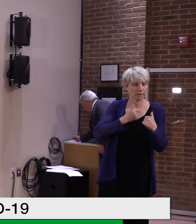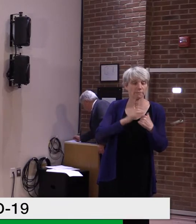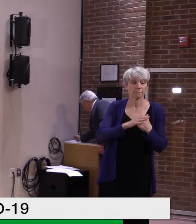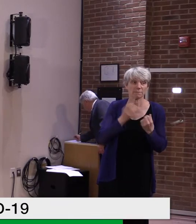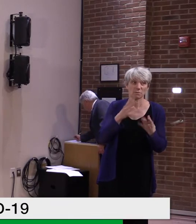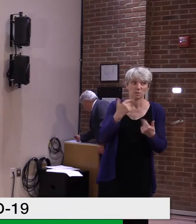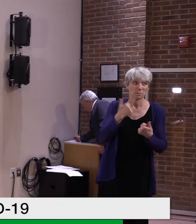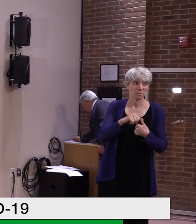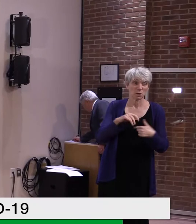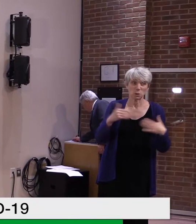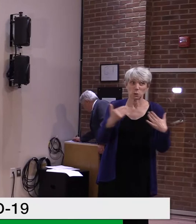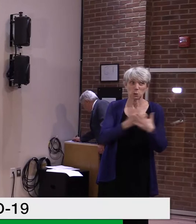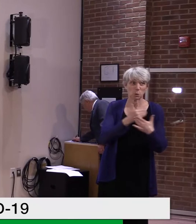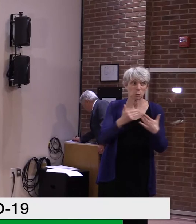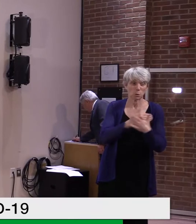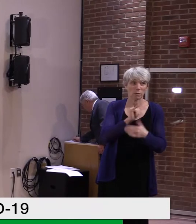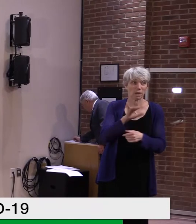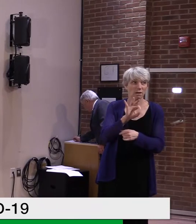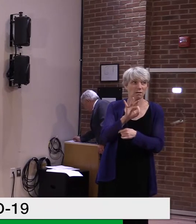new. The Flowers